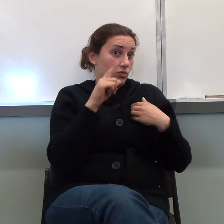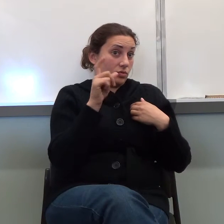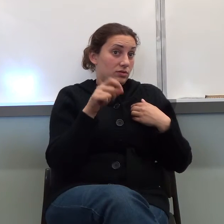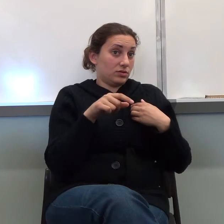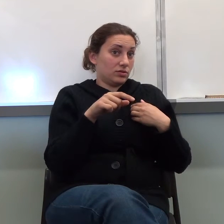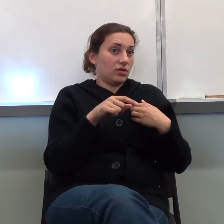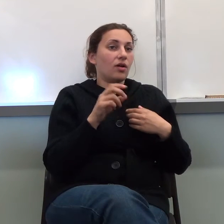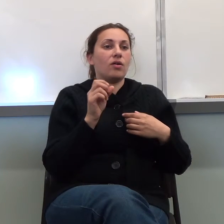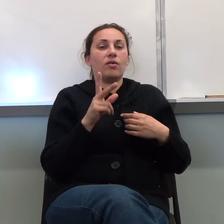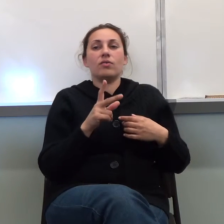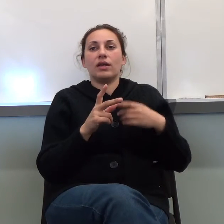be